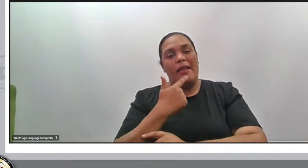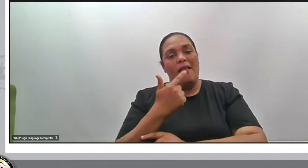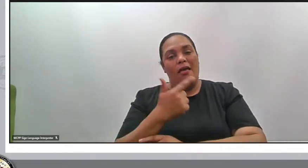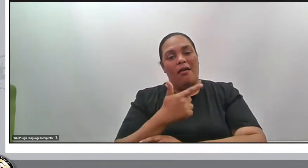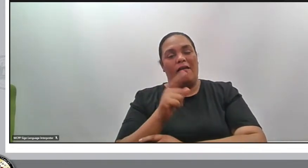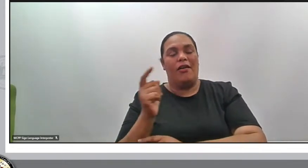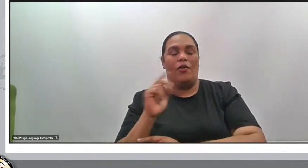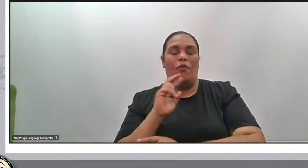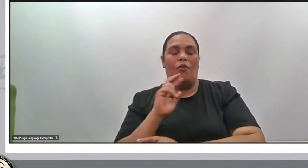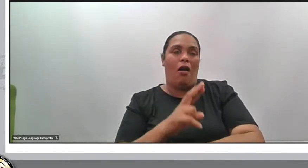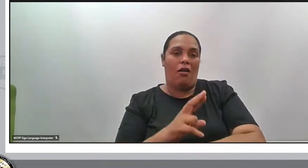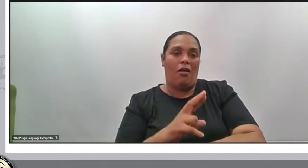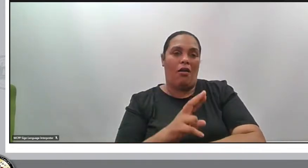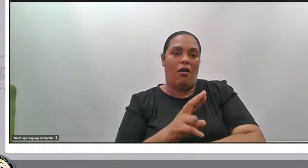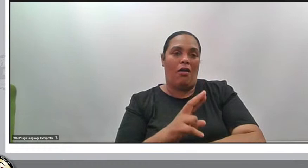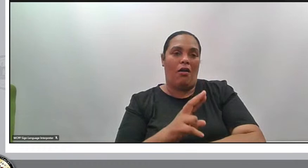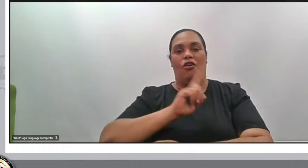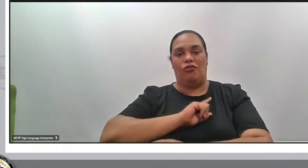going on training.